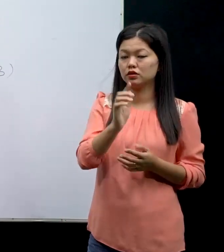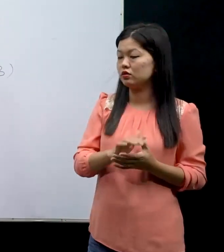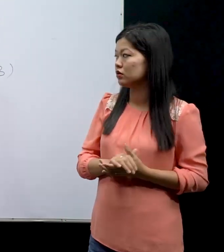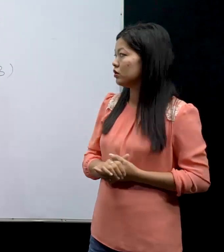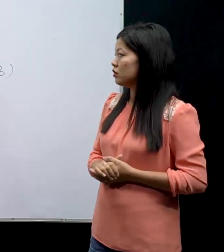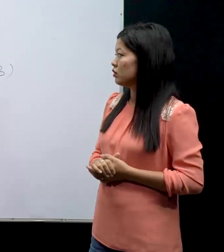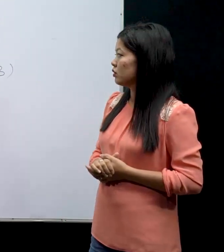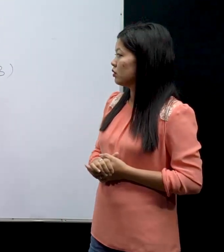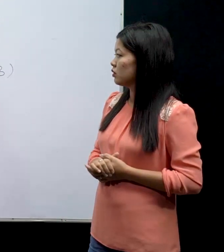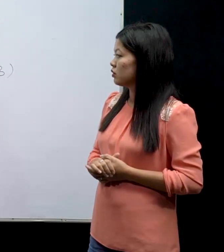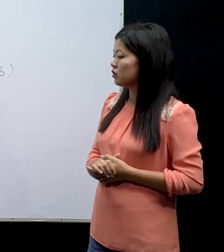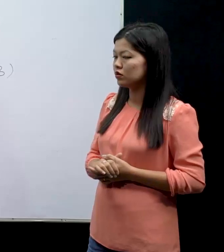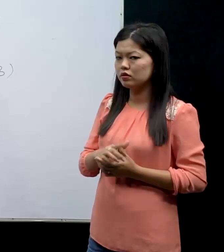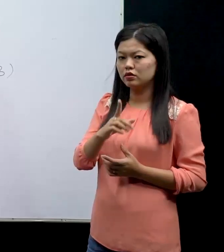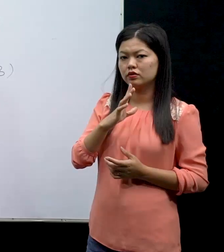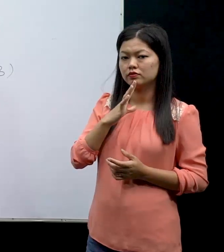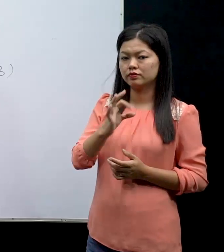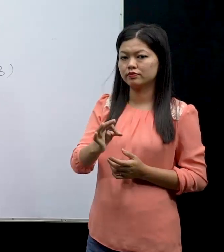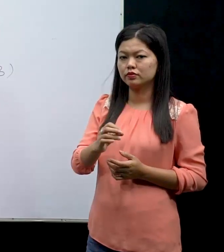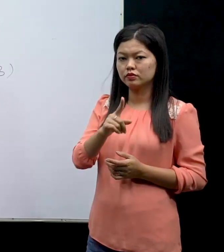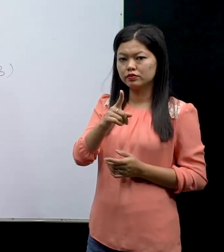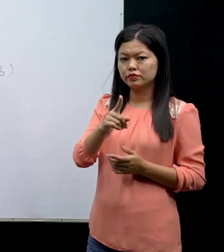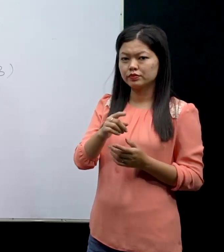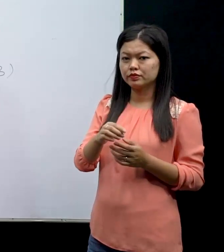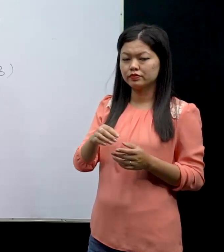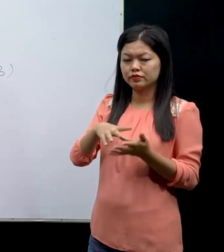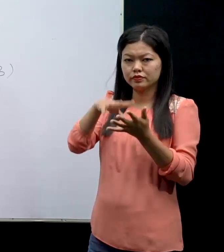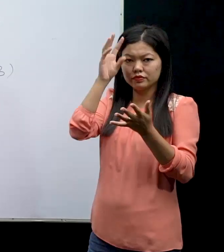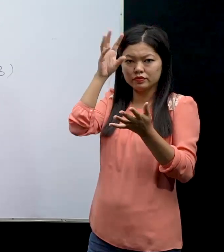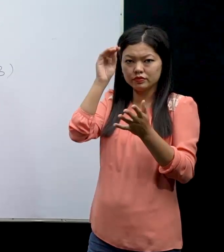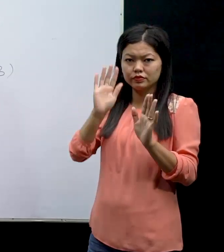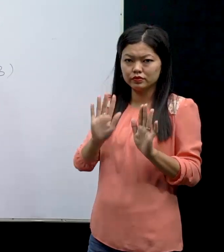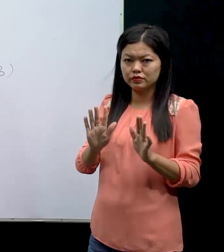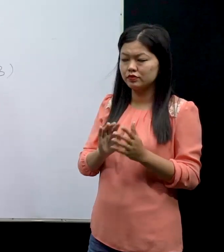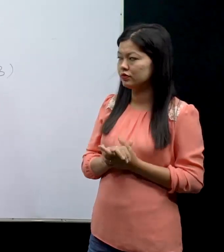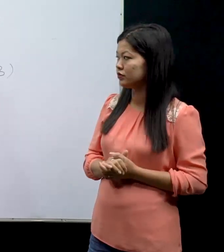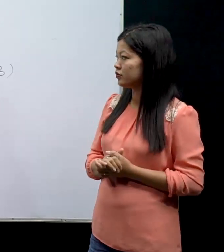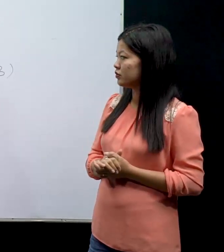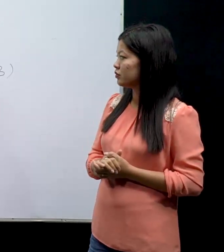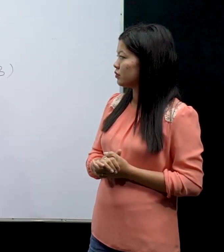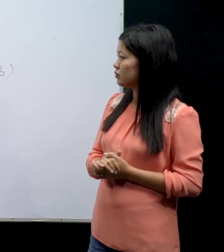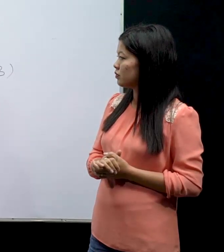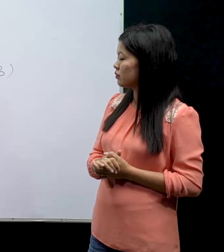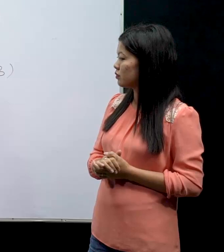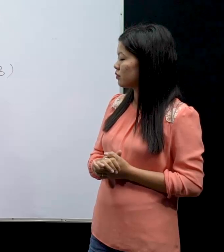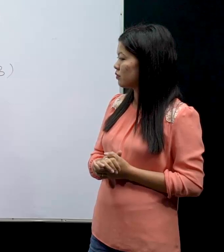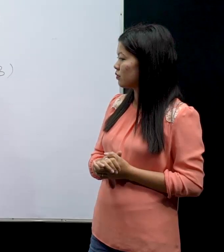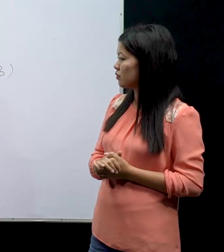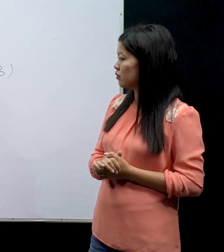students, now I'm sure you are clear with how to calculate this molecular mass, right? So now you know the importance of